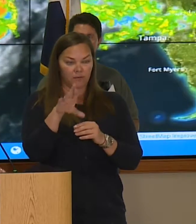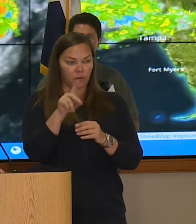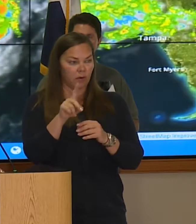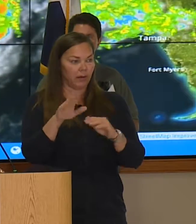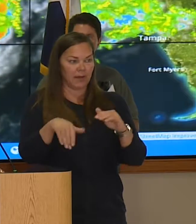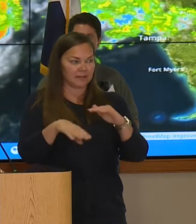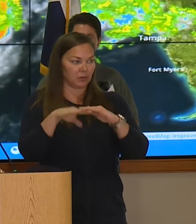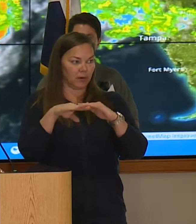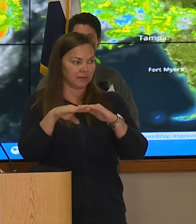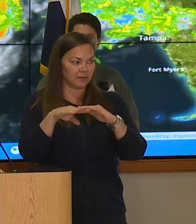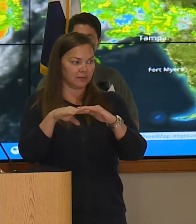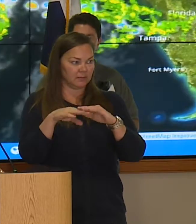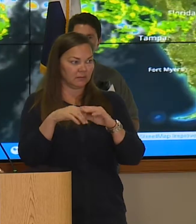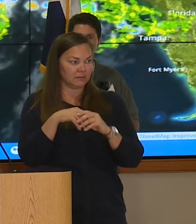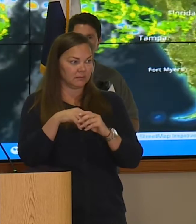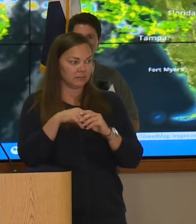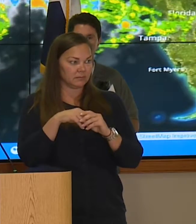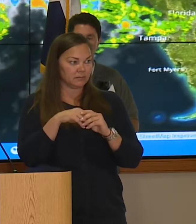yet.